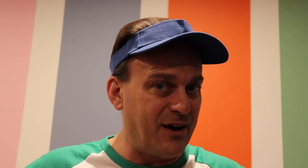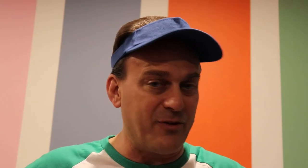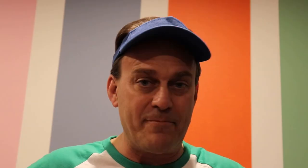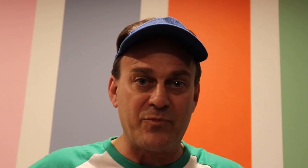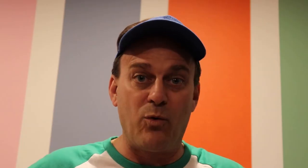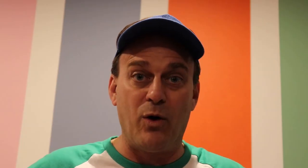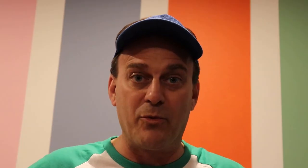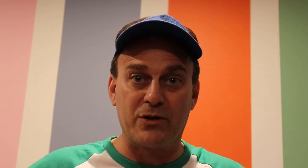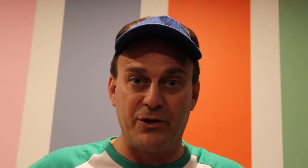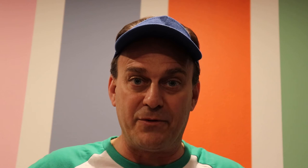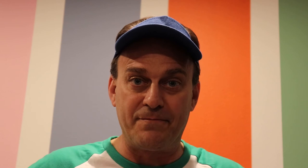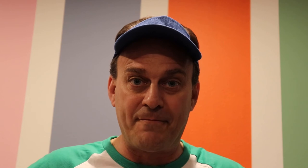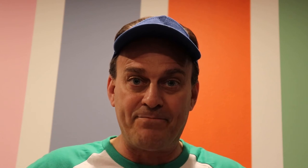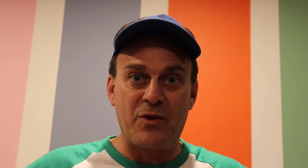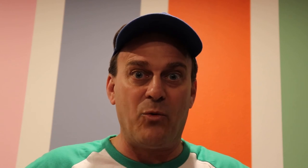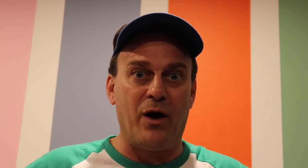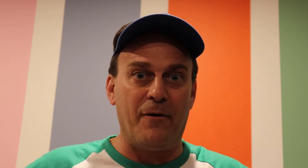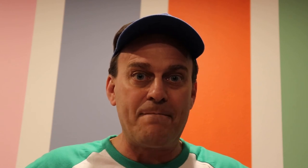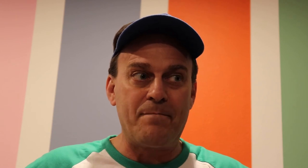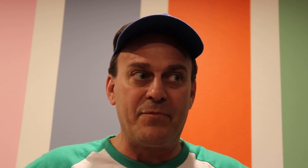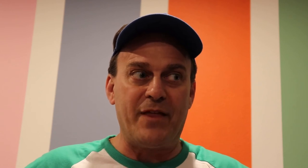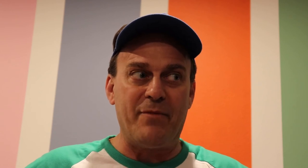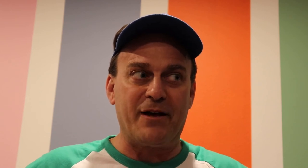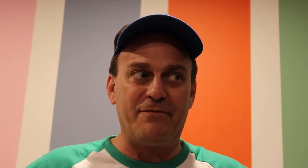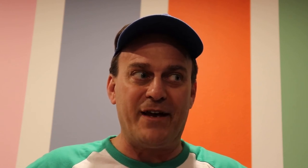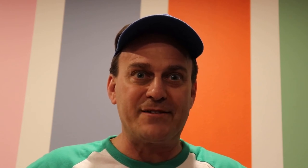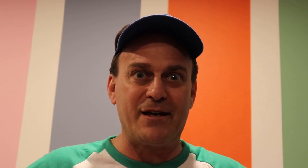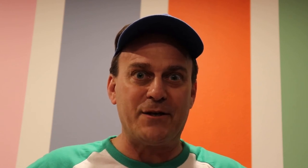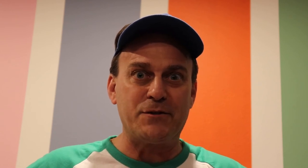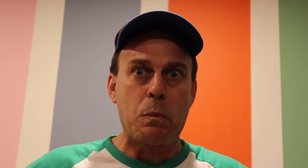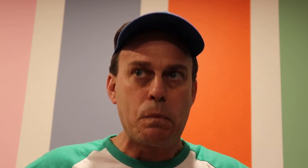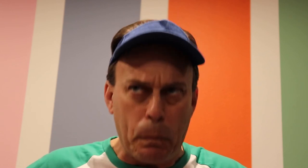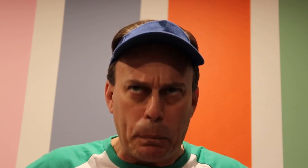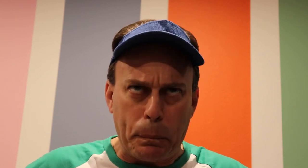All right, one more clue. Well, they make a face like this,